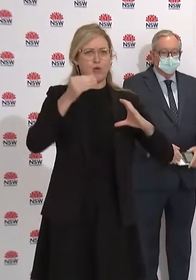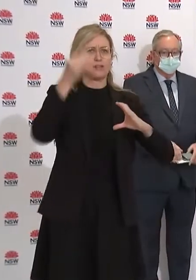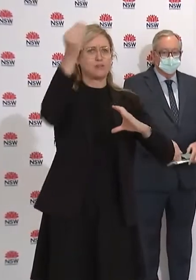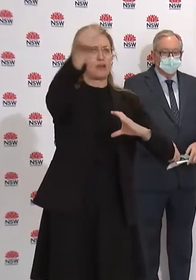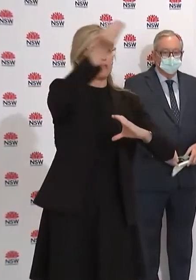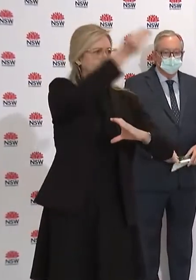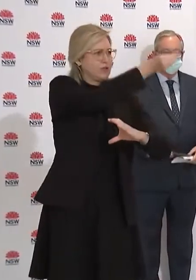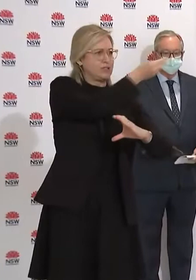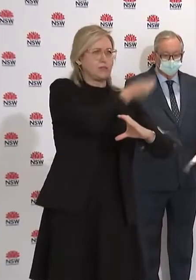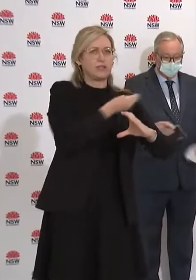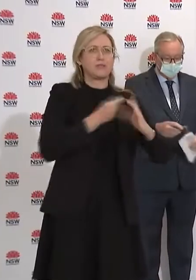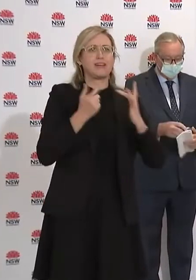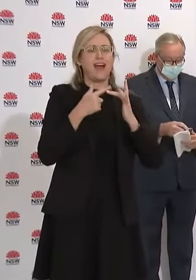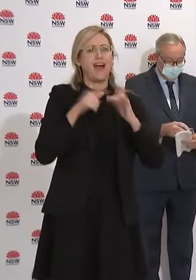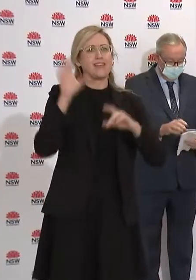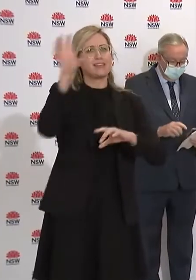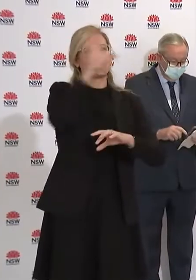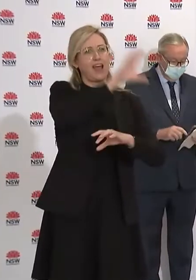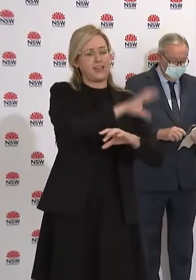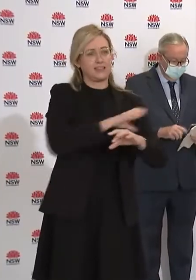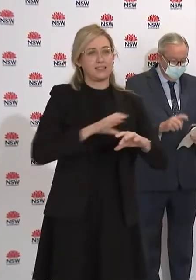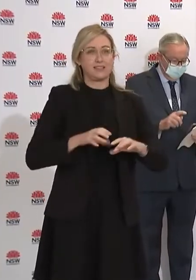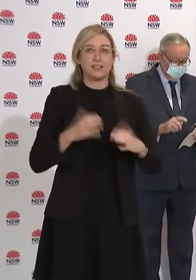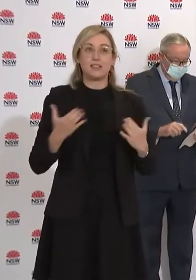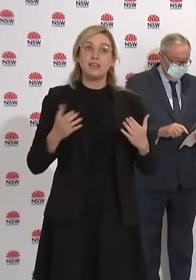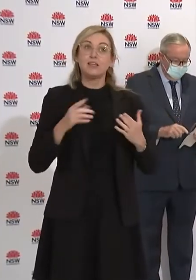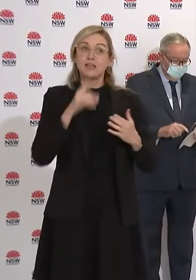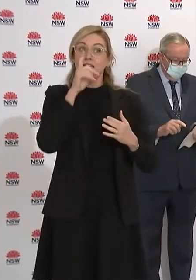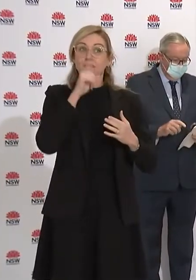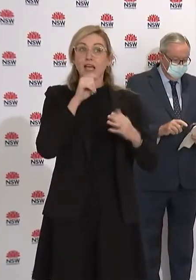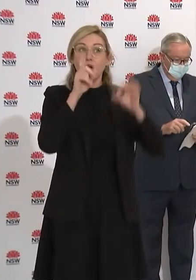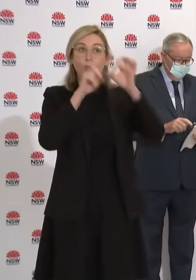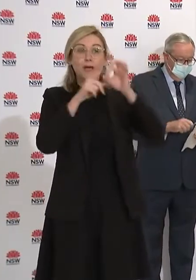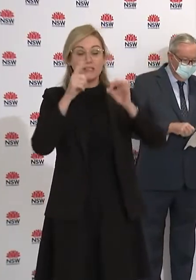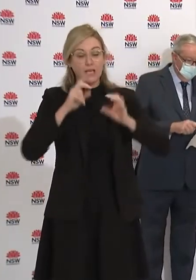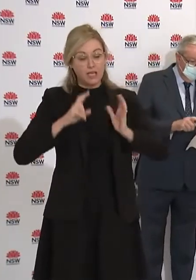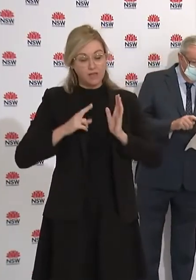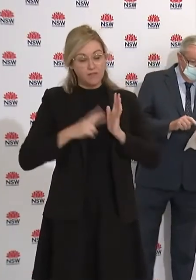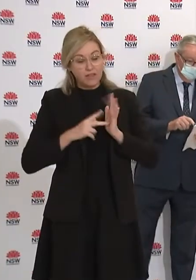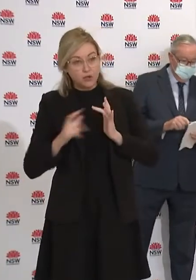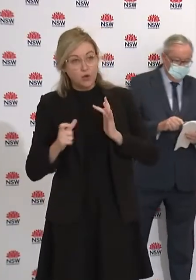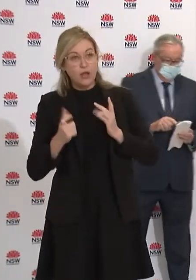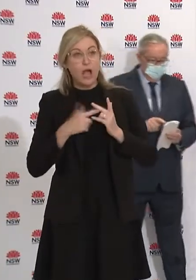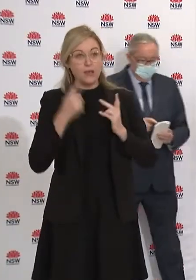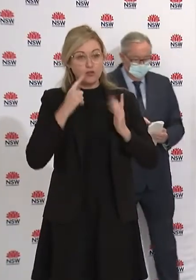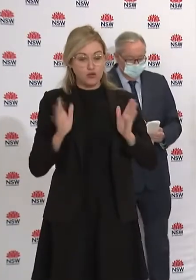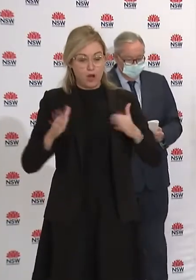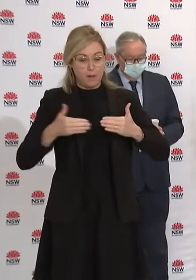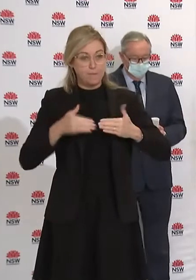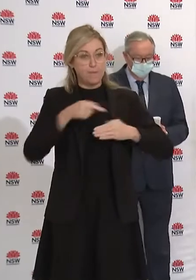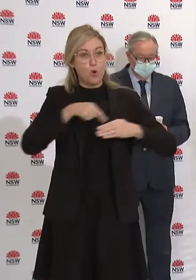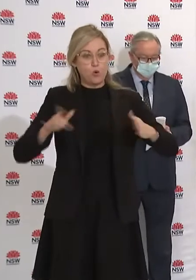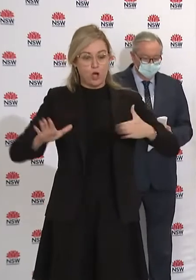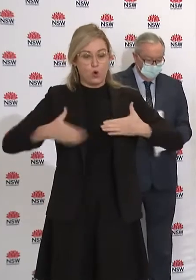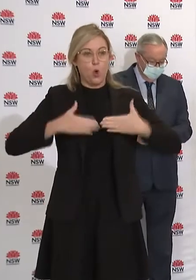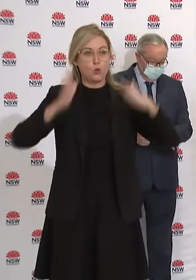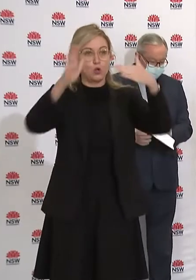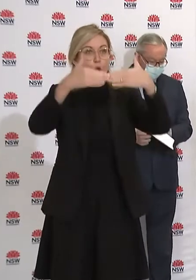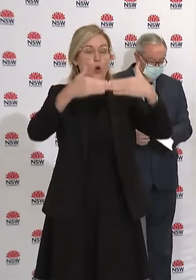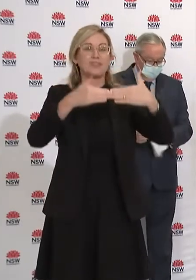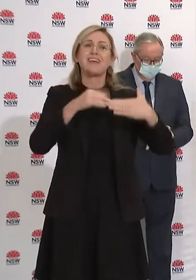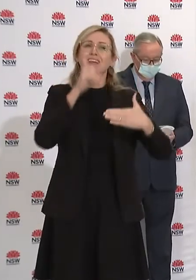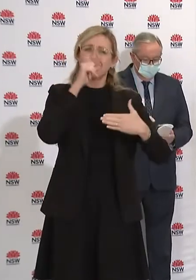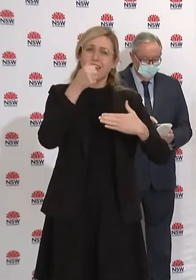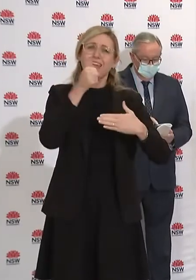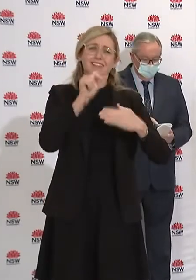No matter how hard you have a state border lockdown, the virus still seeps through. No border is perfect. There are